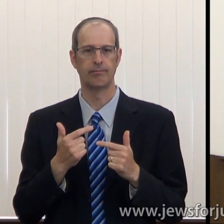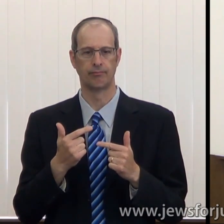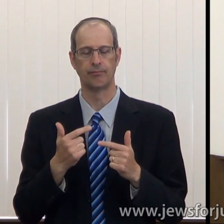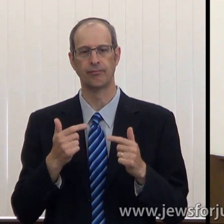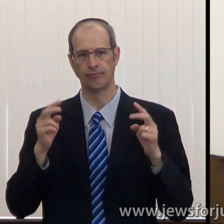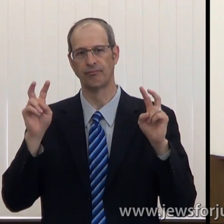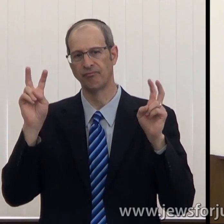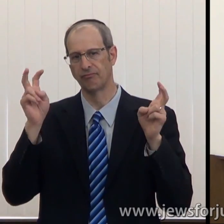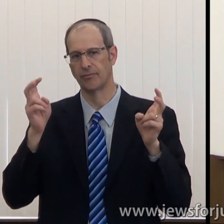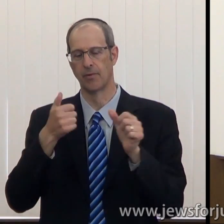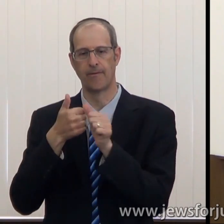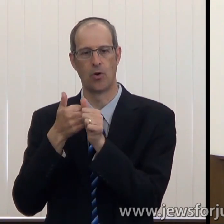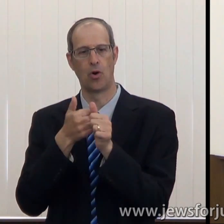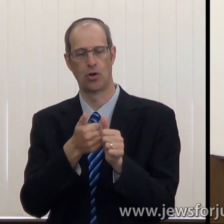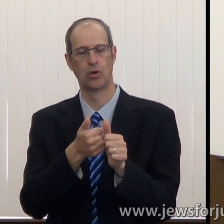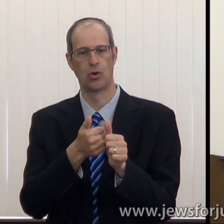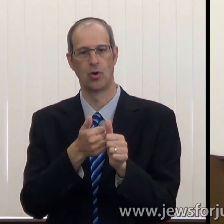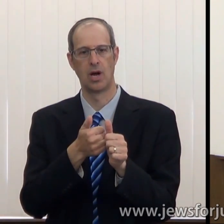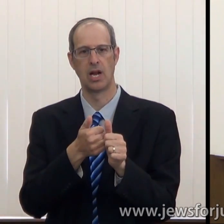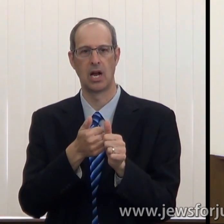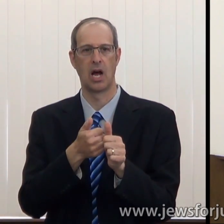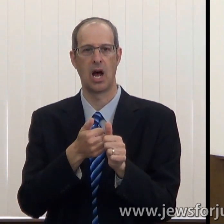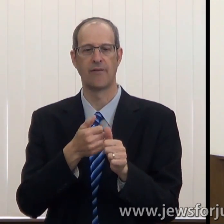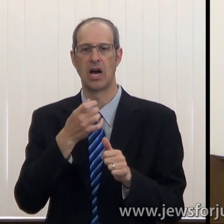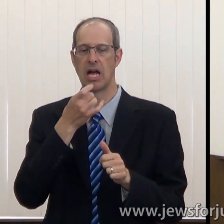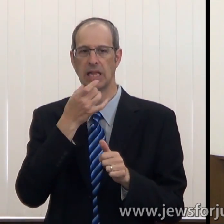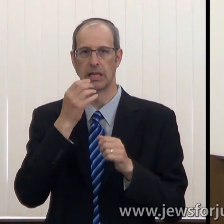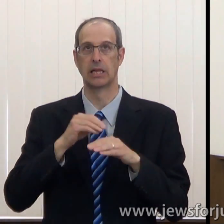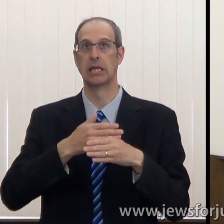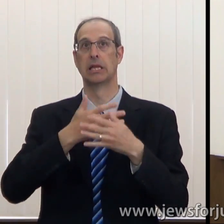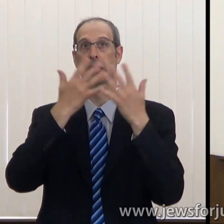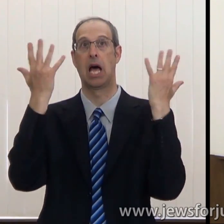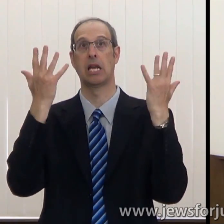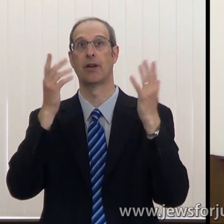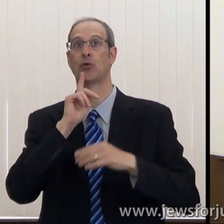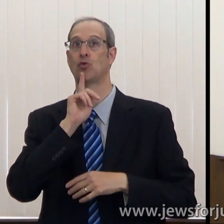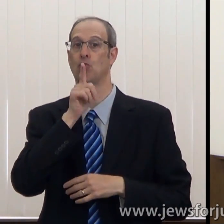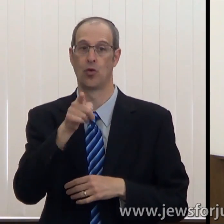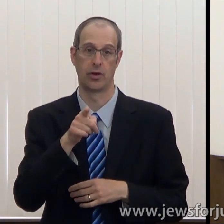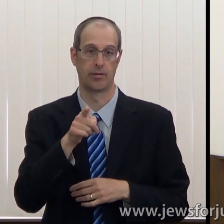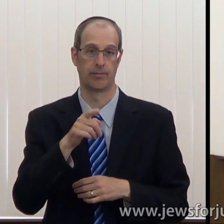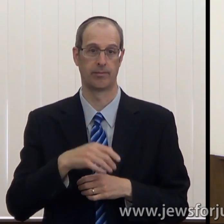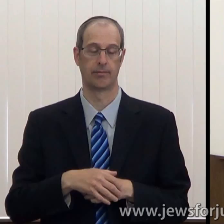according to the light of truth,